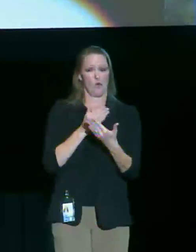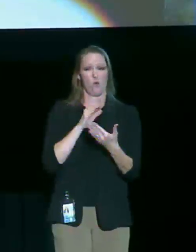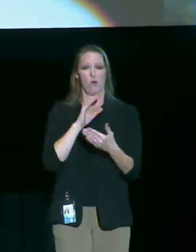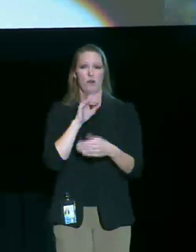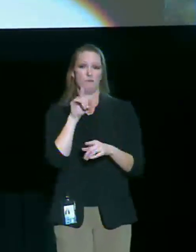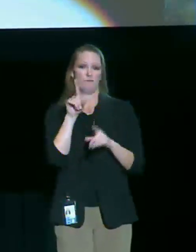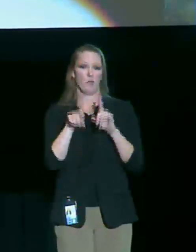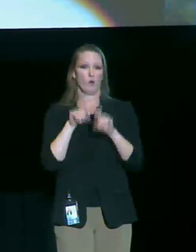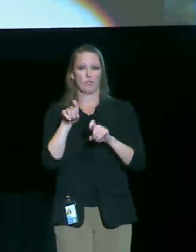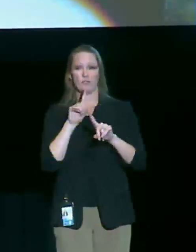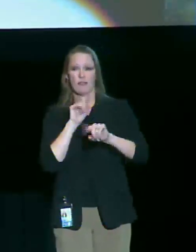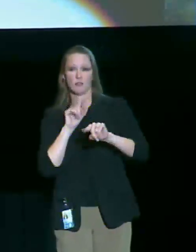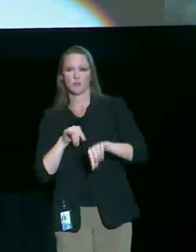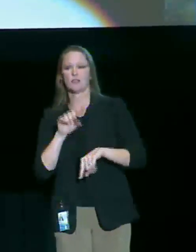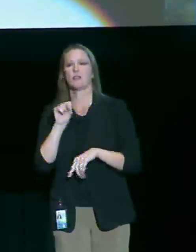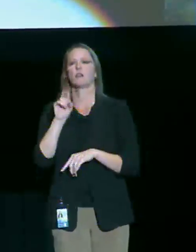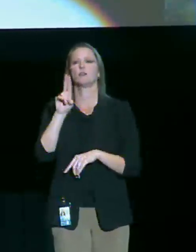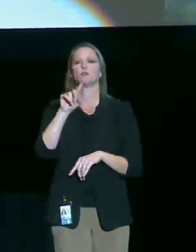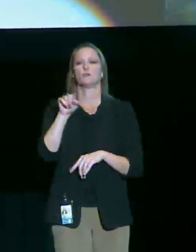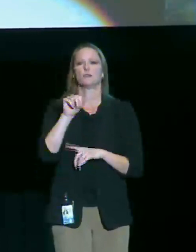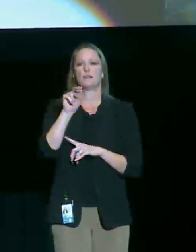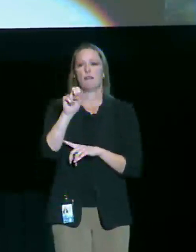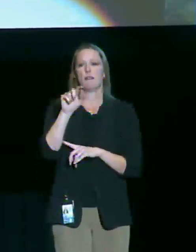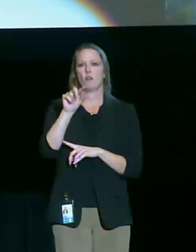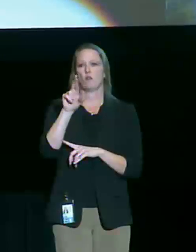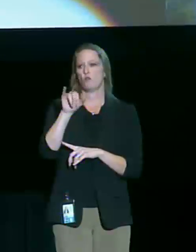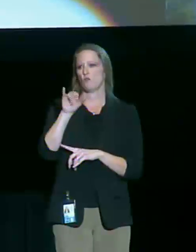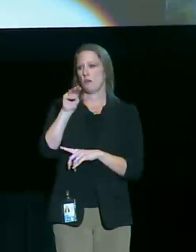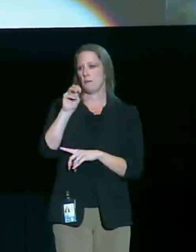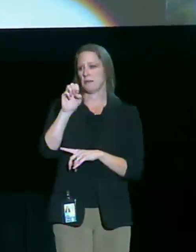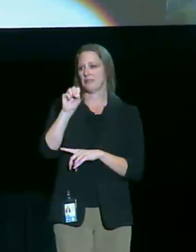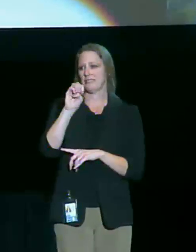with our County Department of Behavioral Wellness.